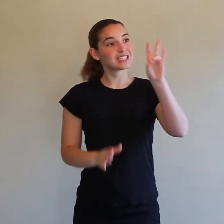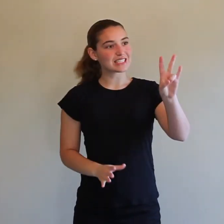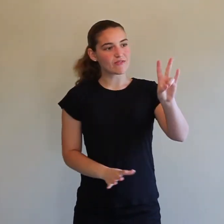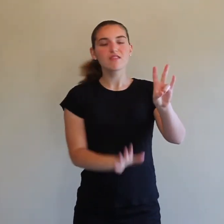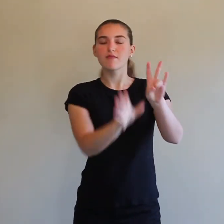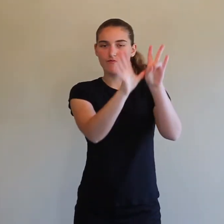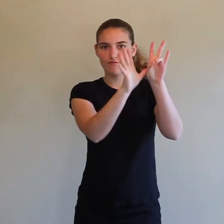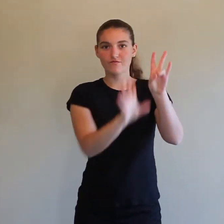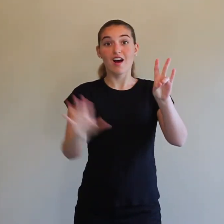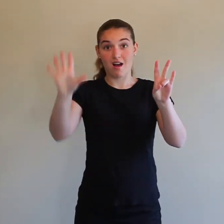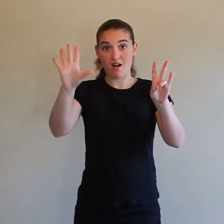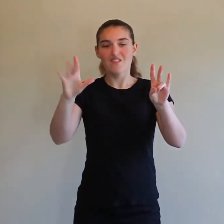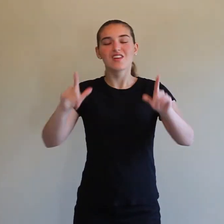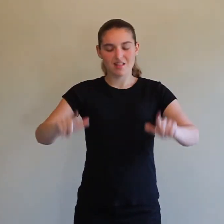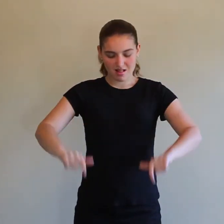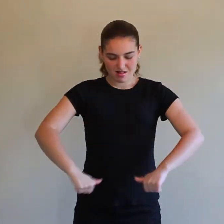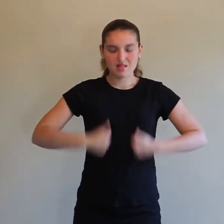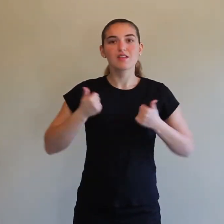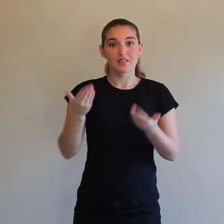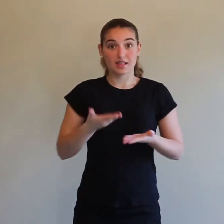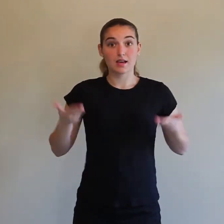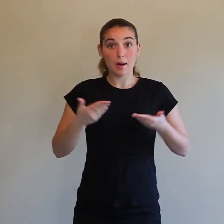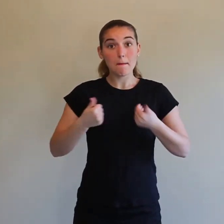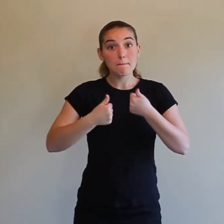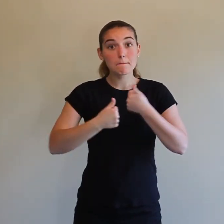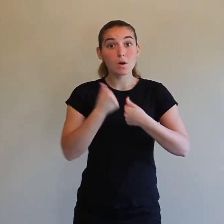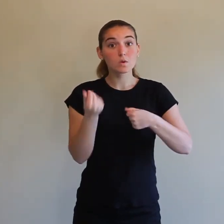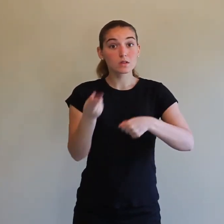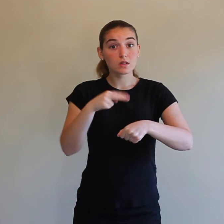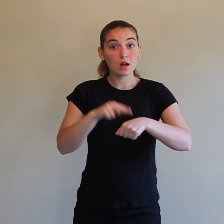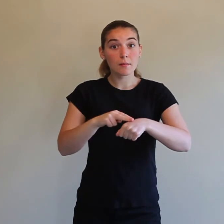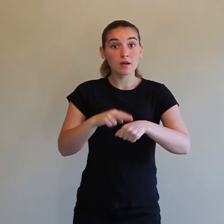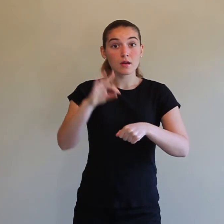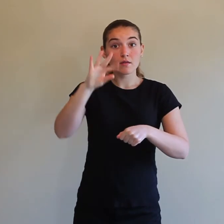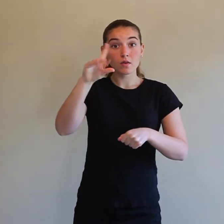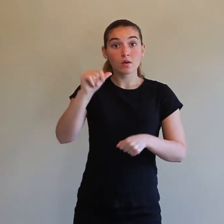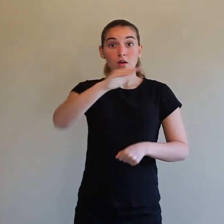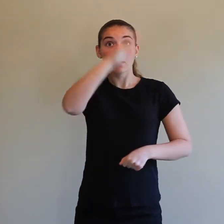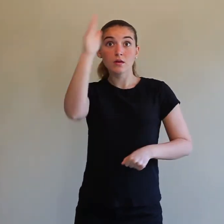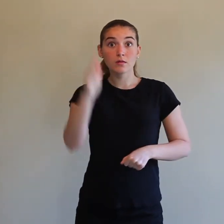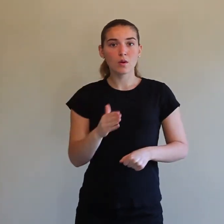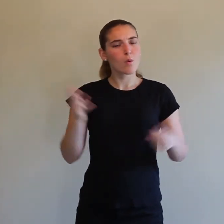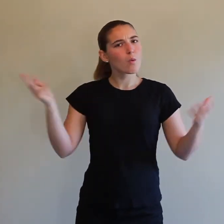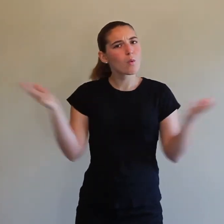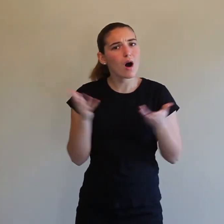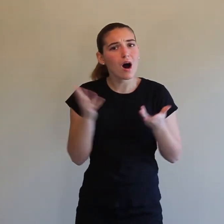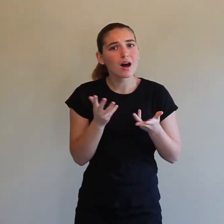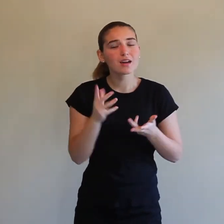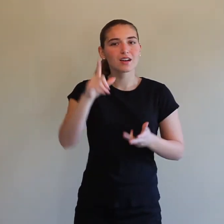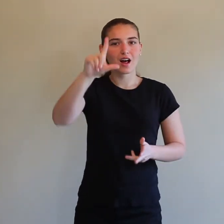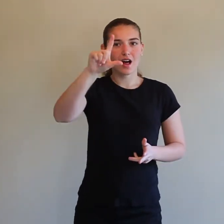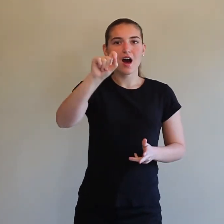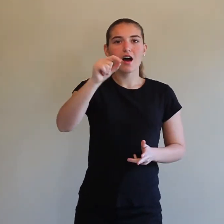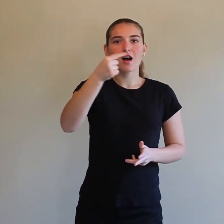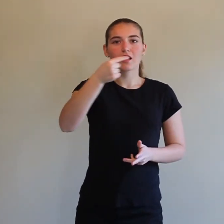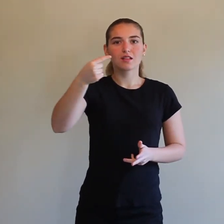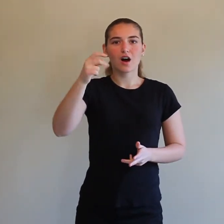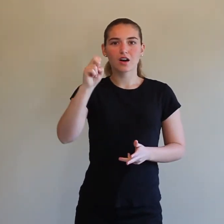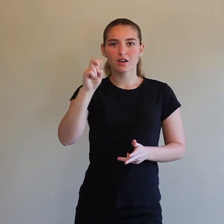nest along the Florida coast. The most common species seen nesting on this coast of Florida is the